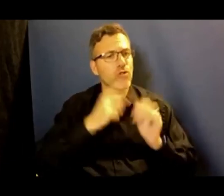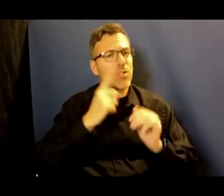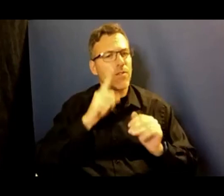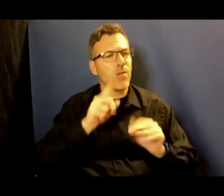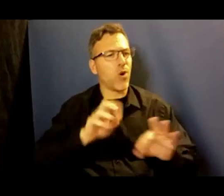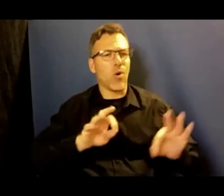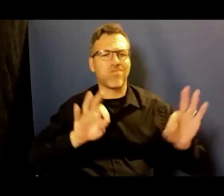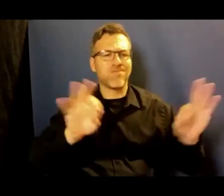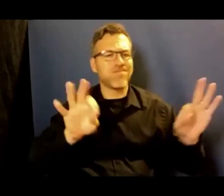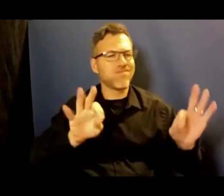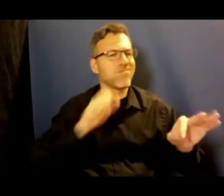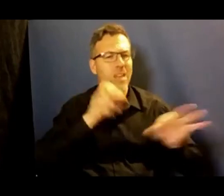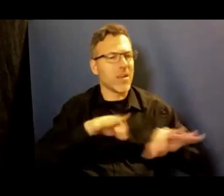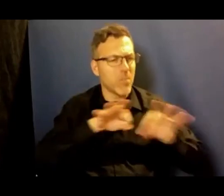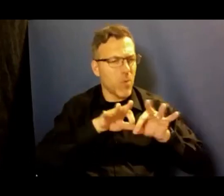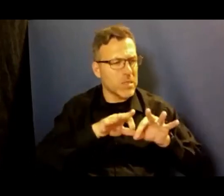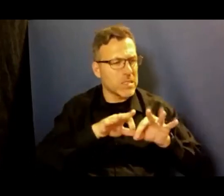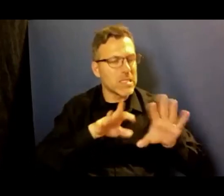because we don't have ICU beds.